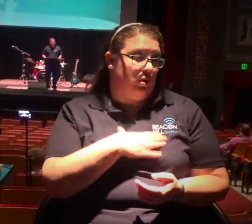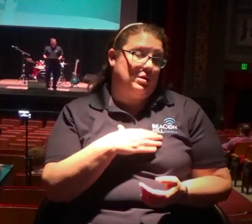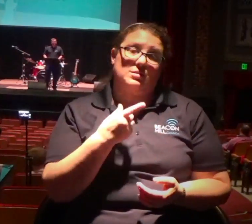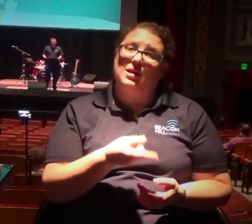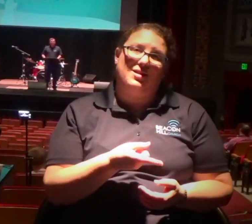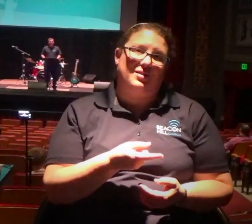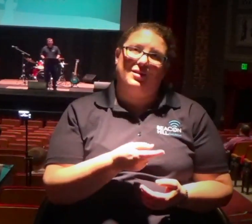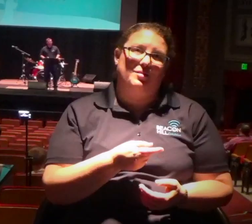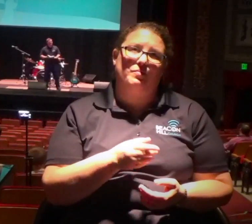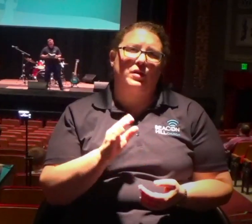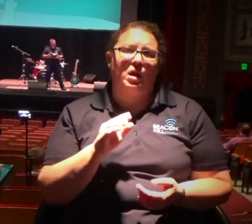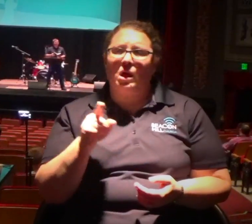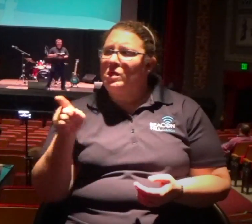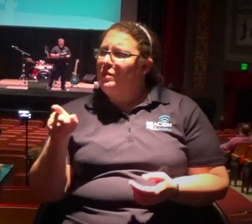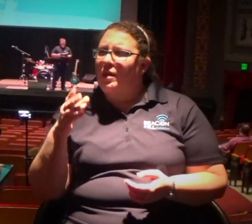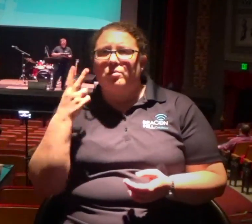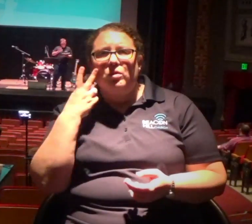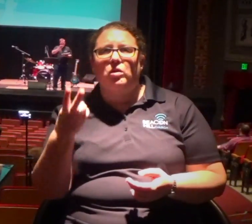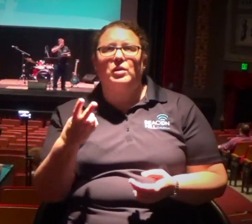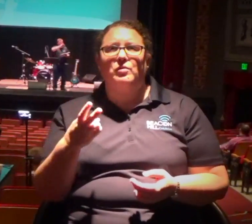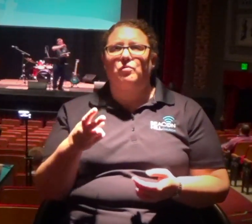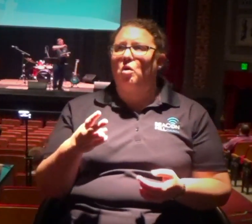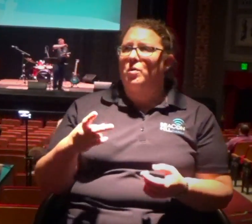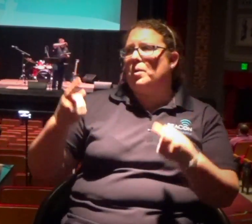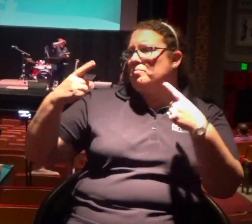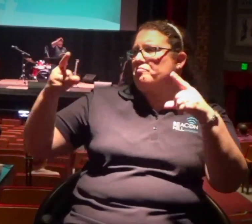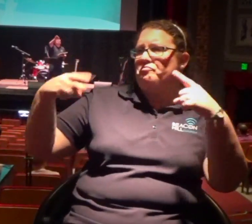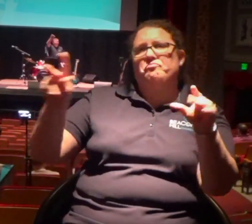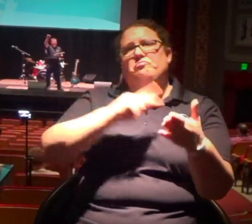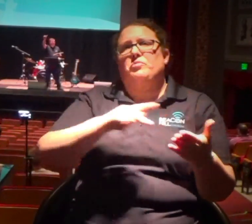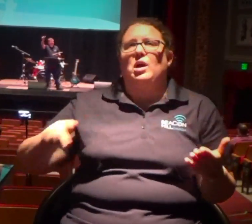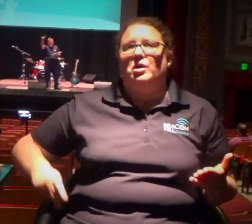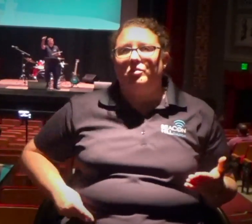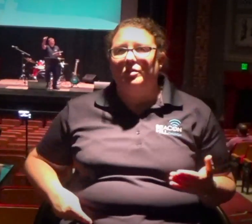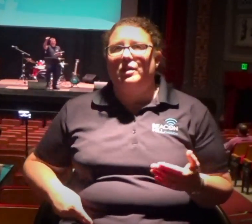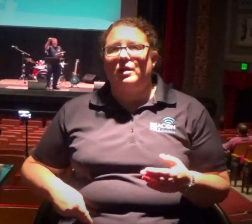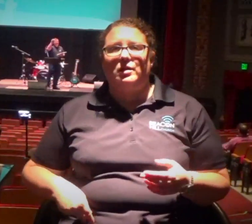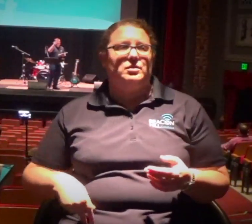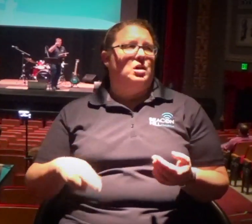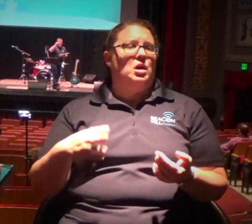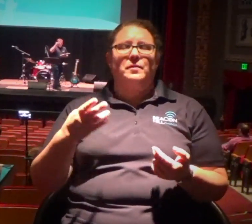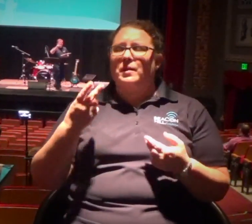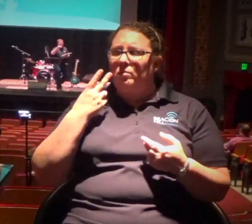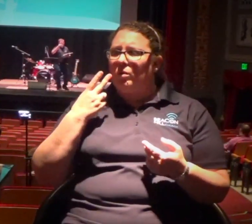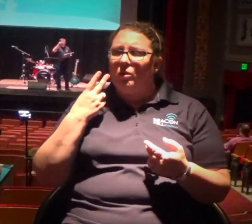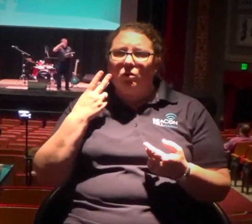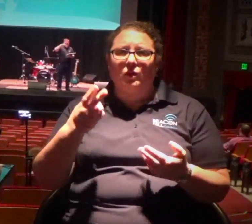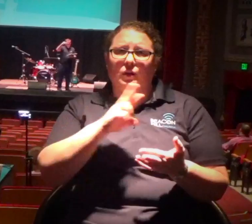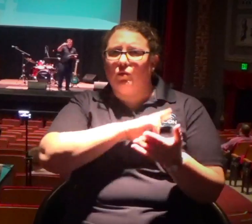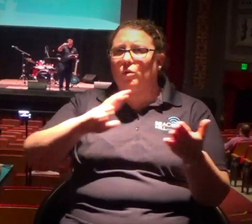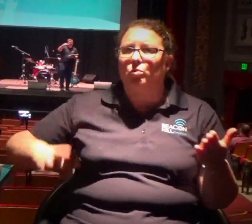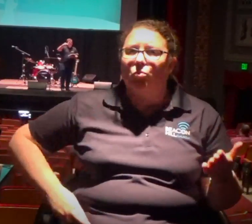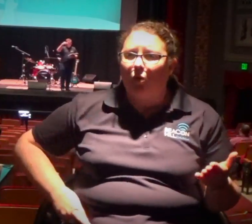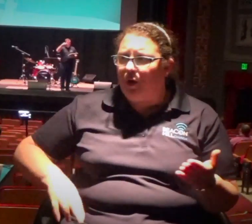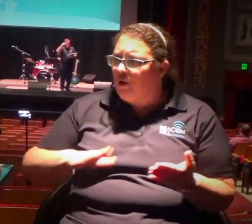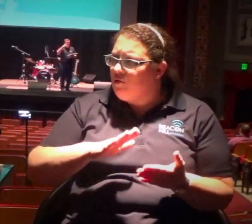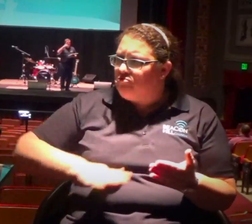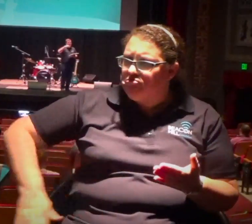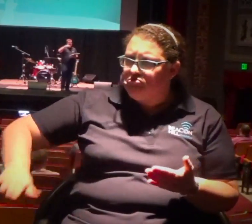they were looking for the conquering king. They were seeing some royal lineage coming in. And yet there was nothing on the outside that would make us